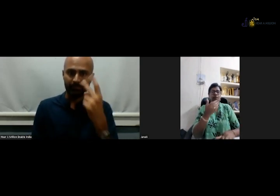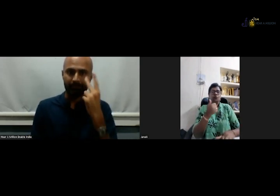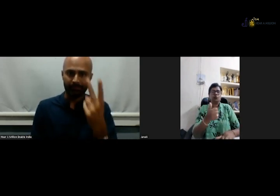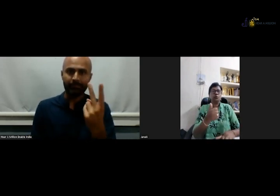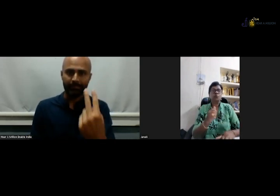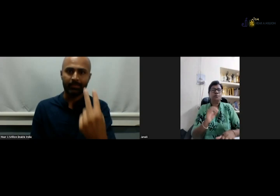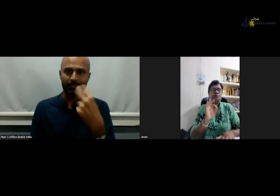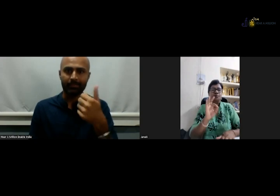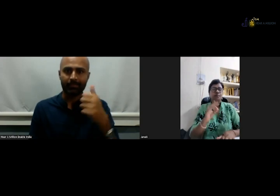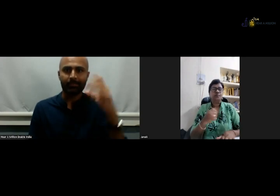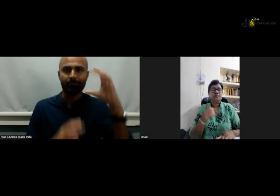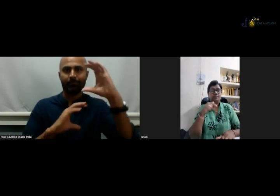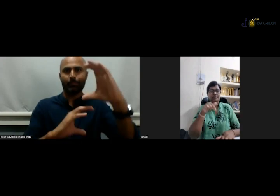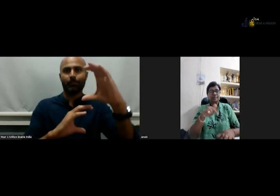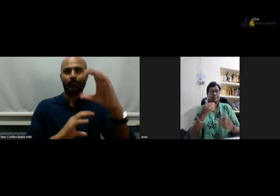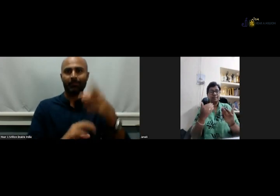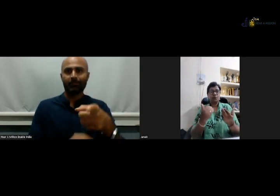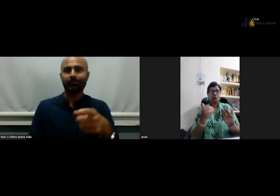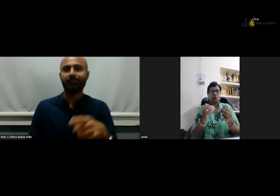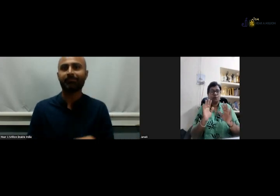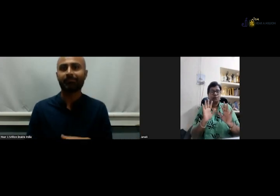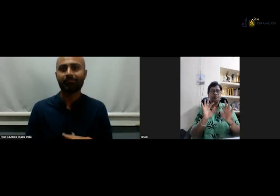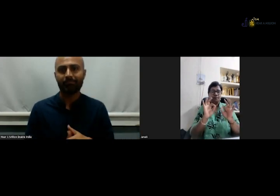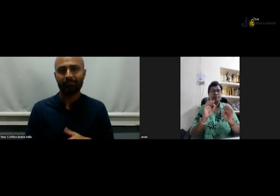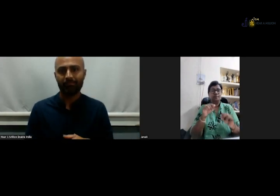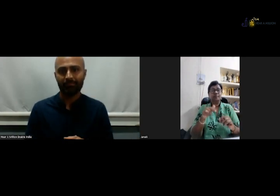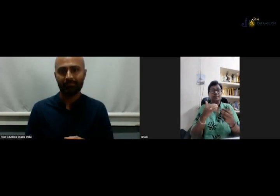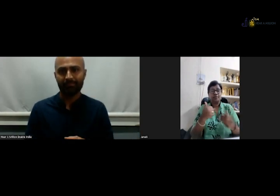clearly. Okay. Thank you.